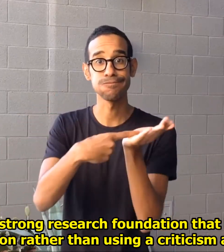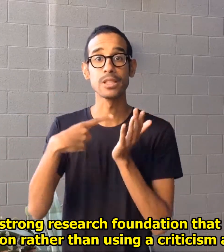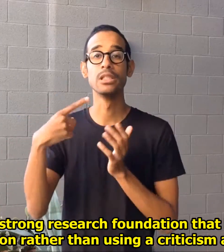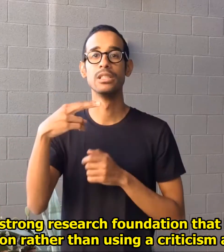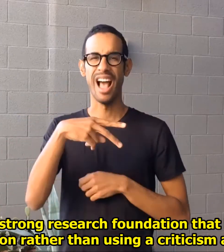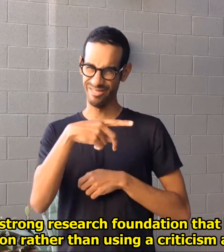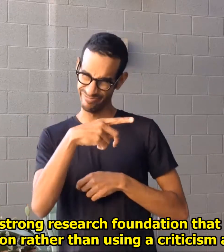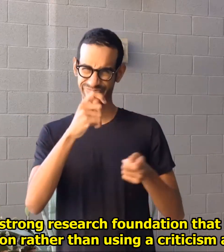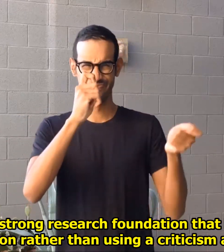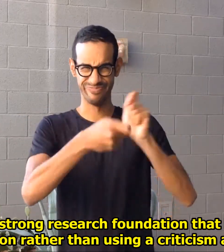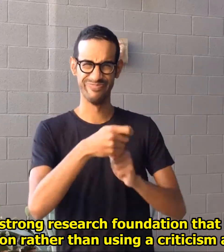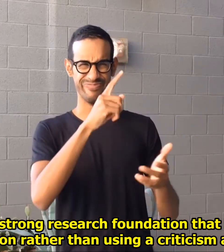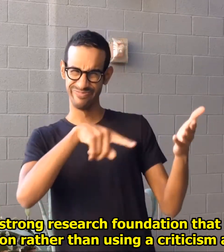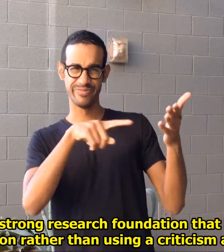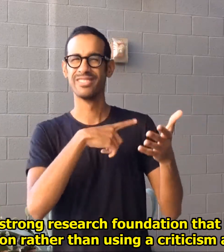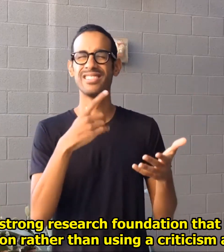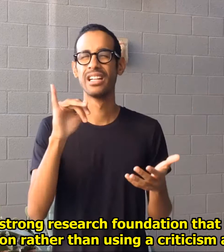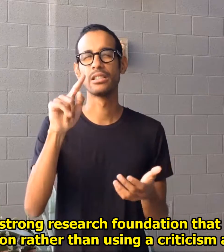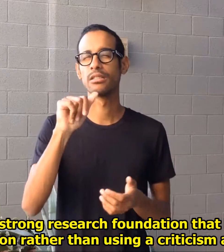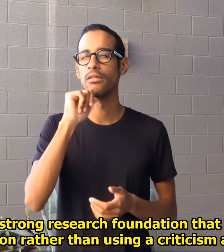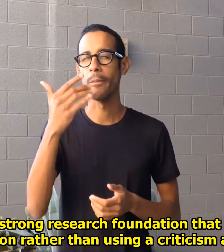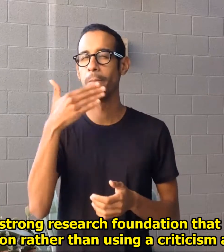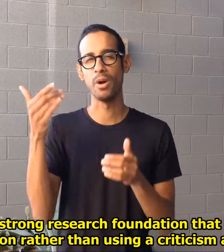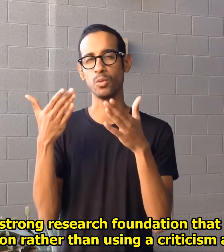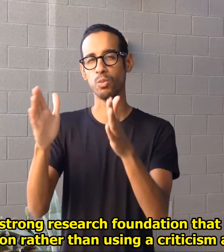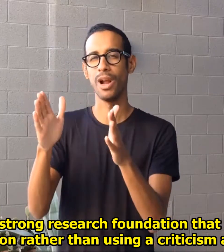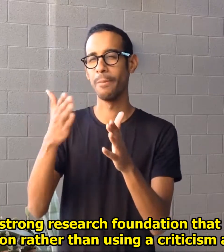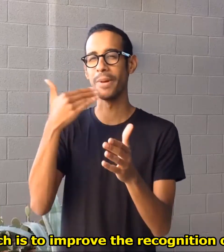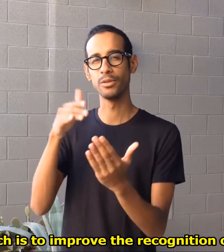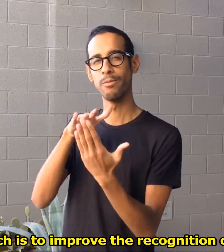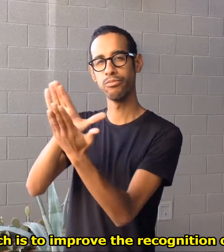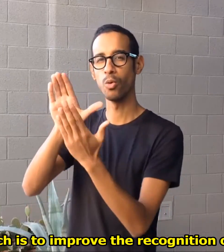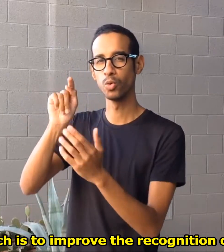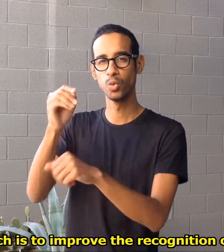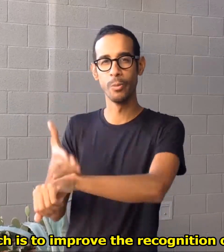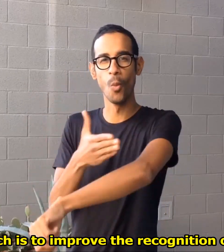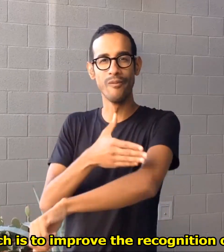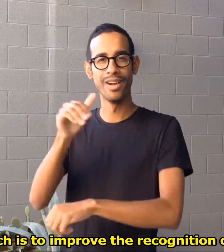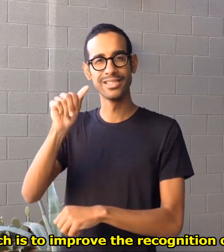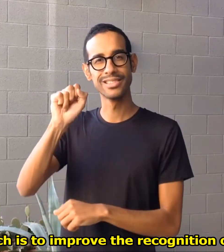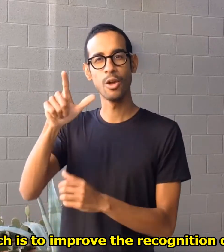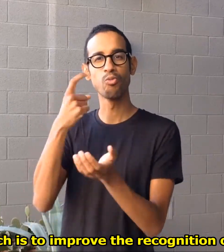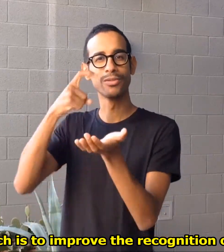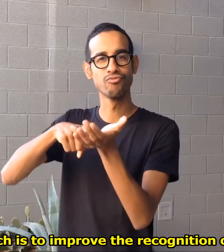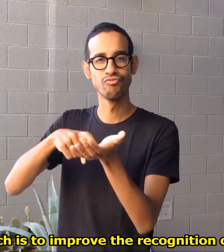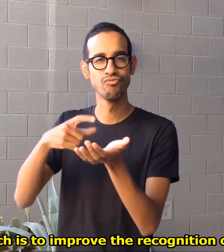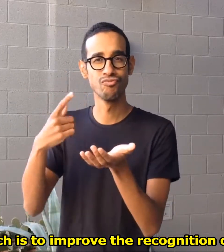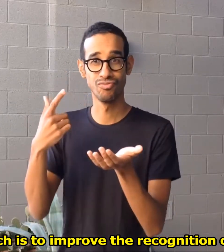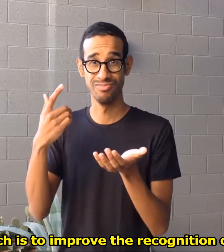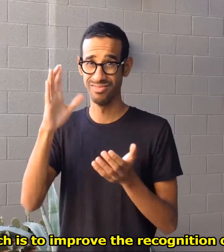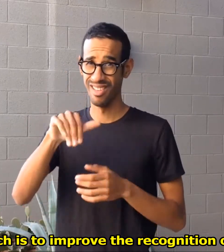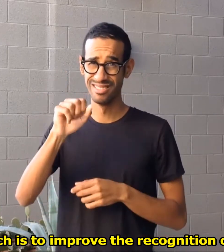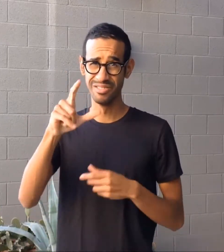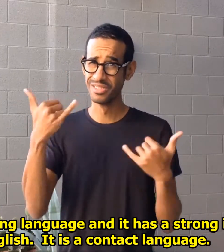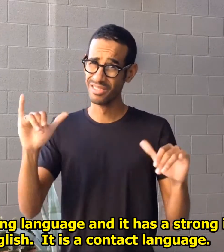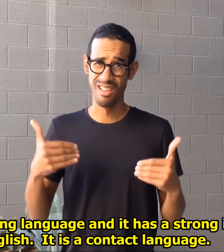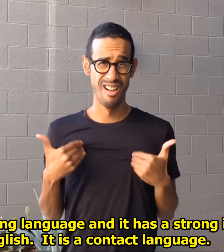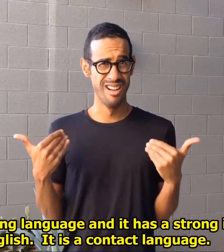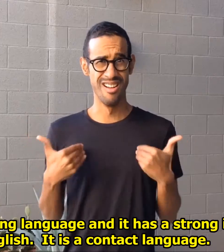community discussion, rather than using a criticism approach. The best approach is to improve the recognition of ASL. It is still a